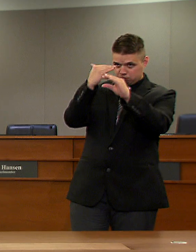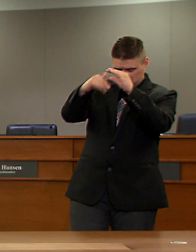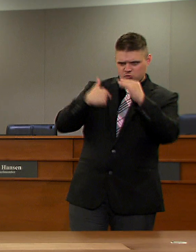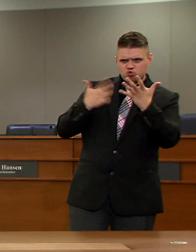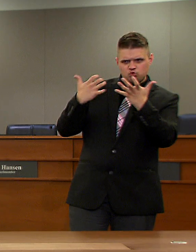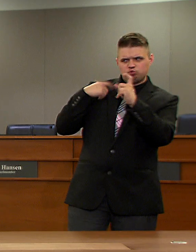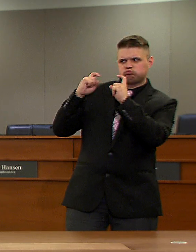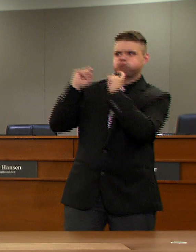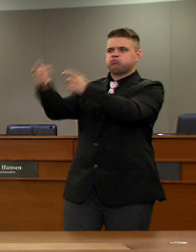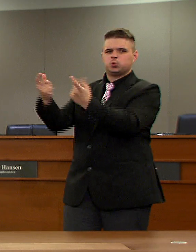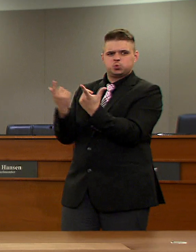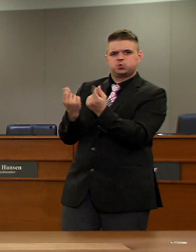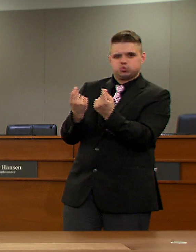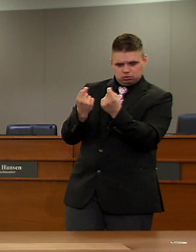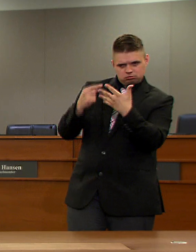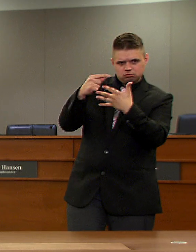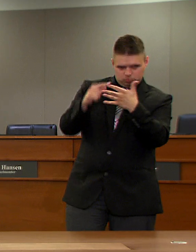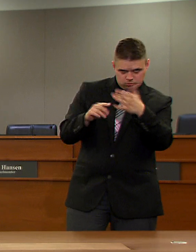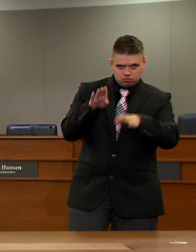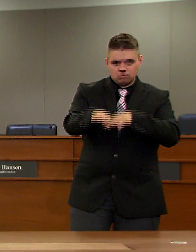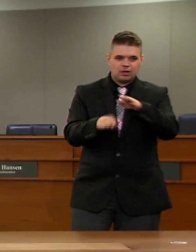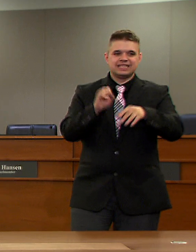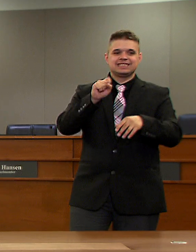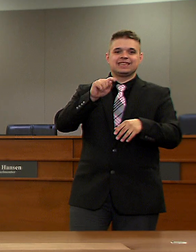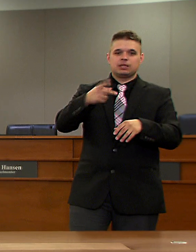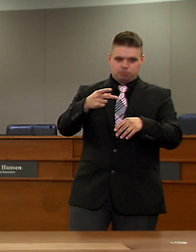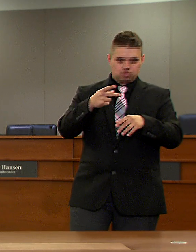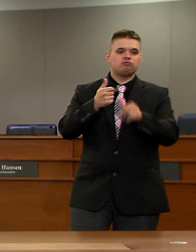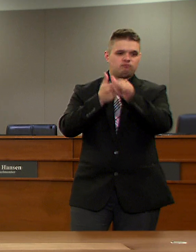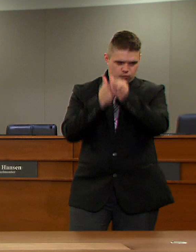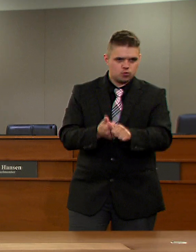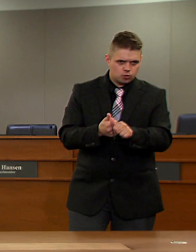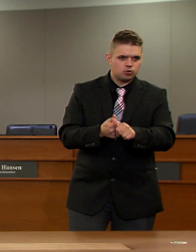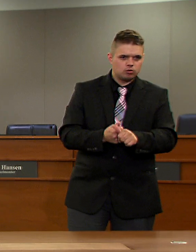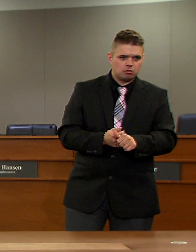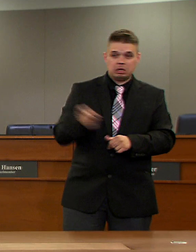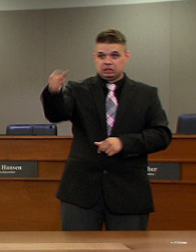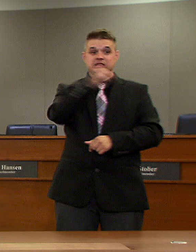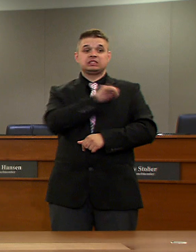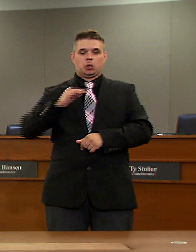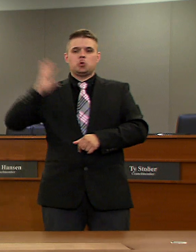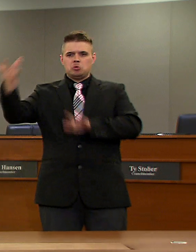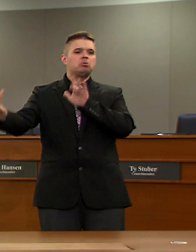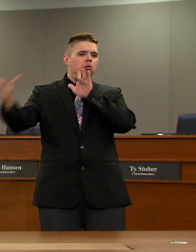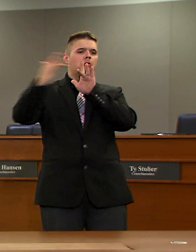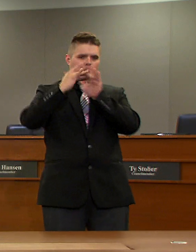A staff member will contact you to make donation arrangements.